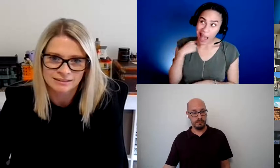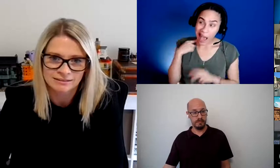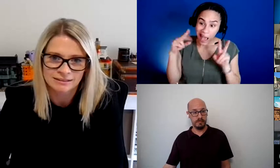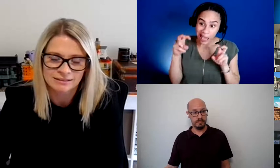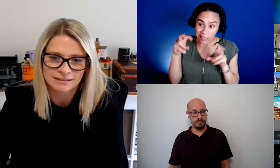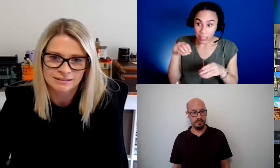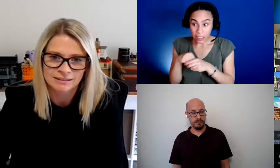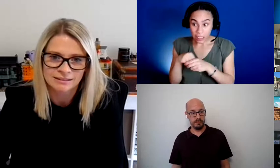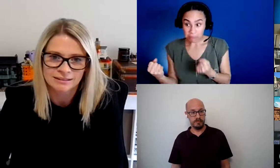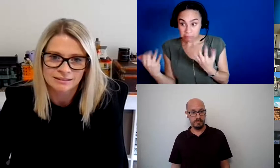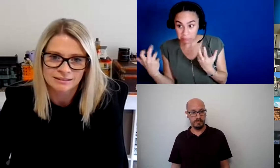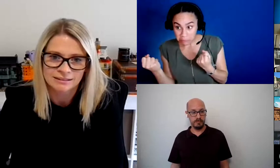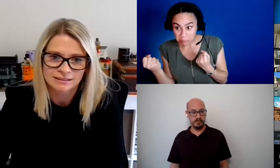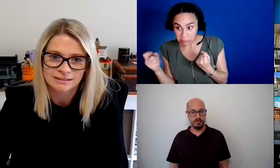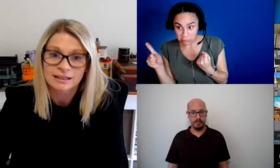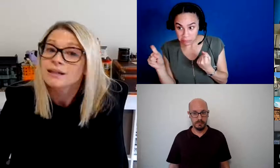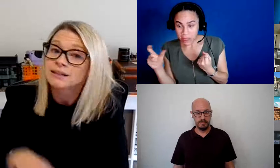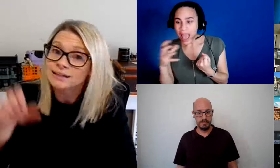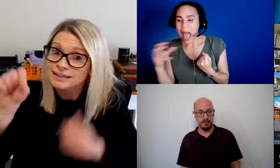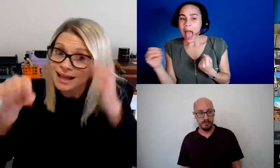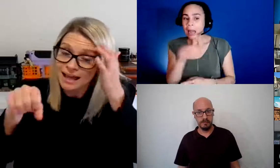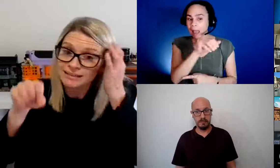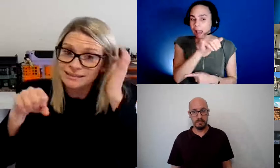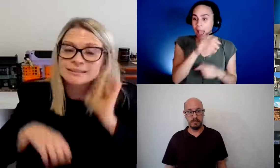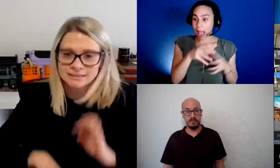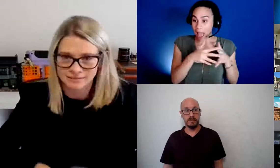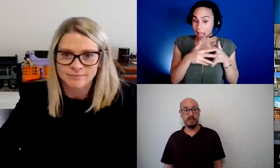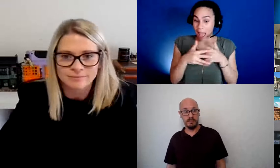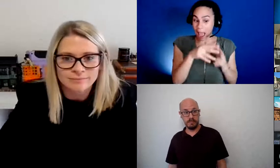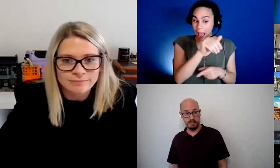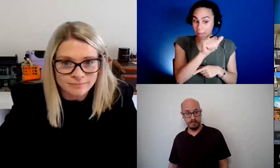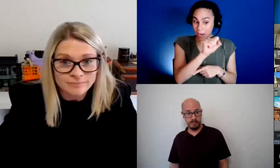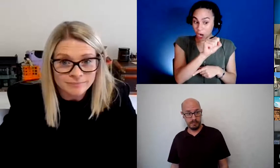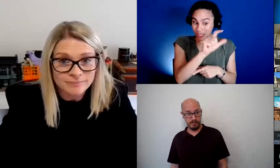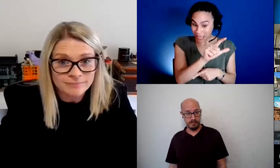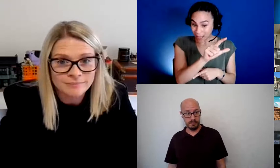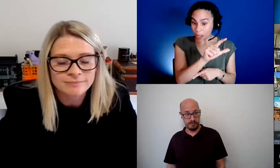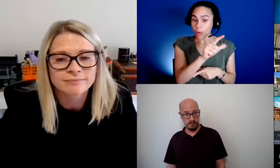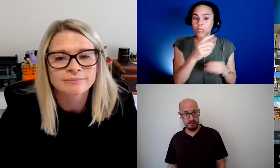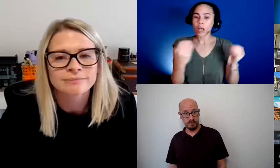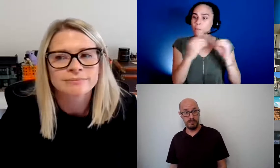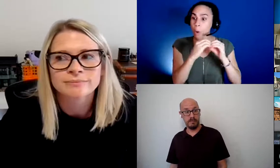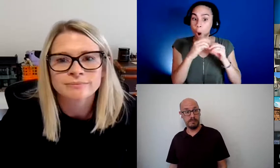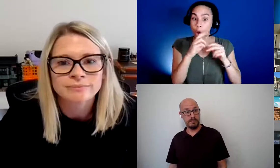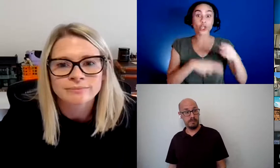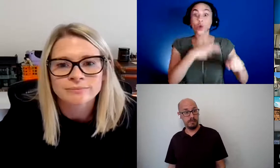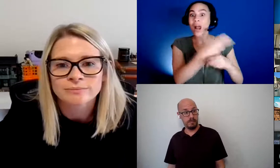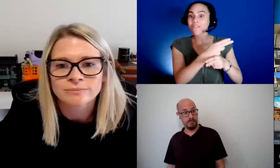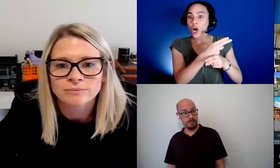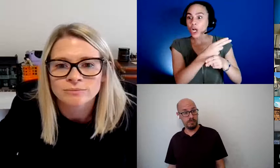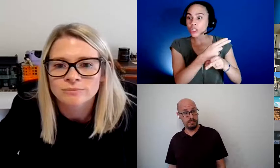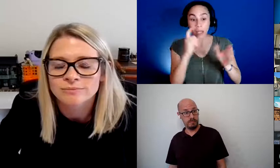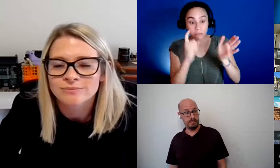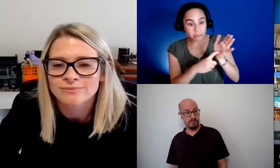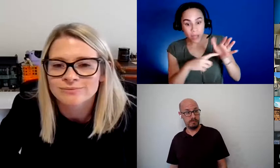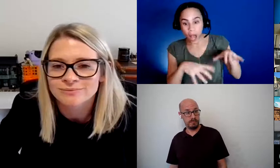And is the American Sign Language more universally adopted than other single sign languages across the world?